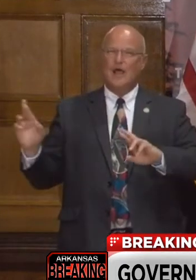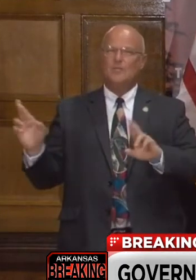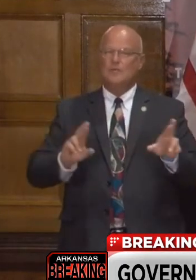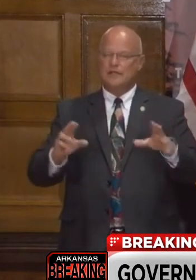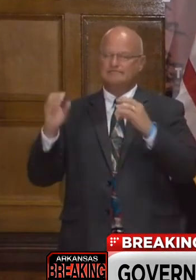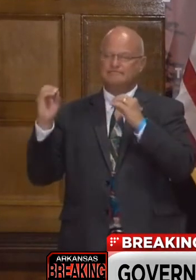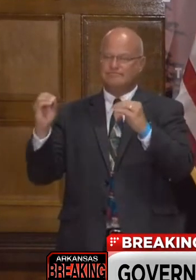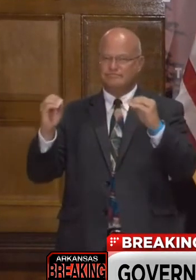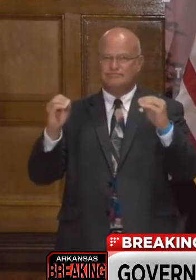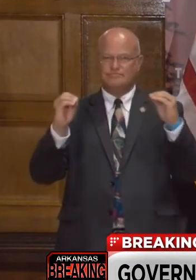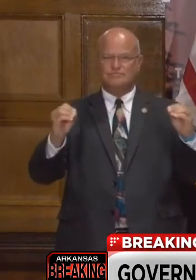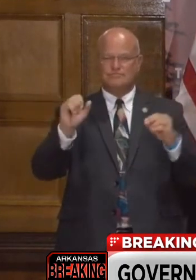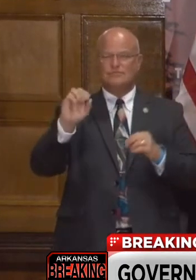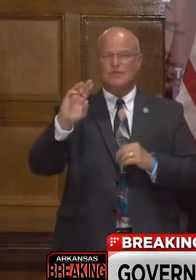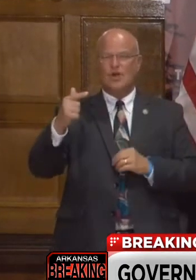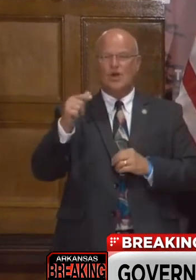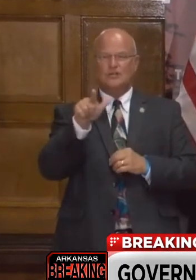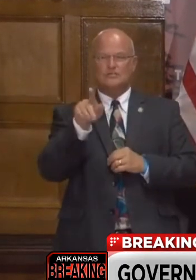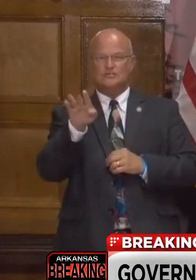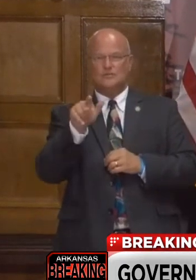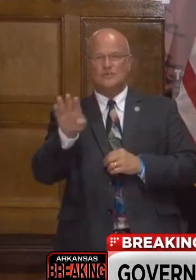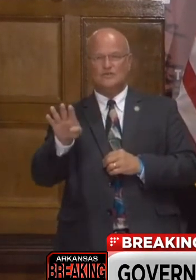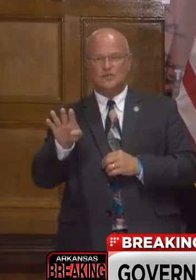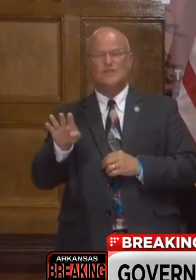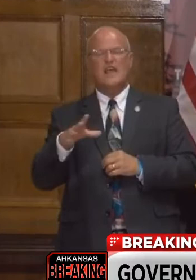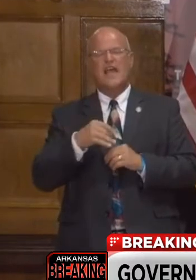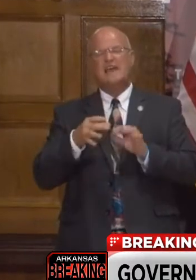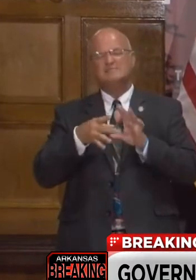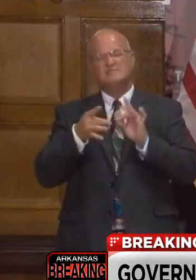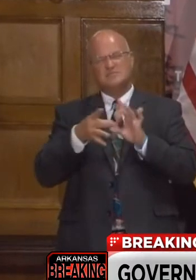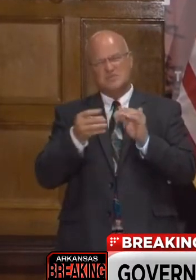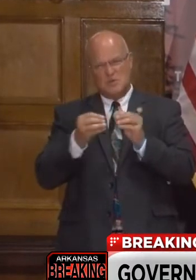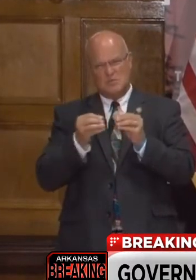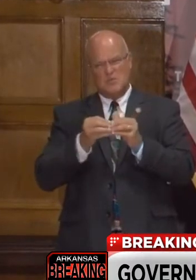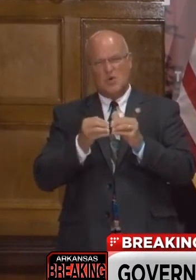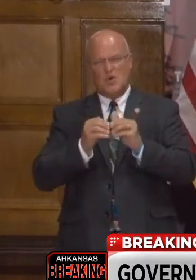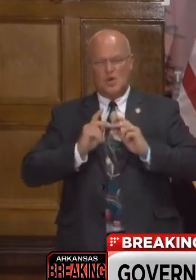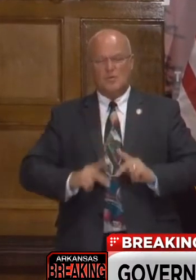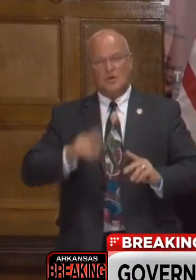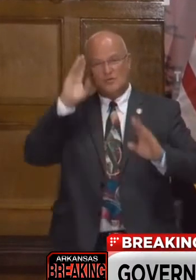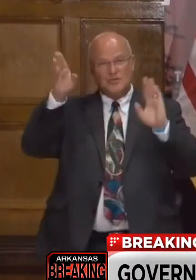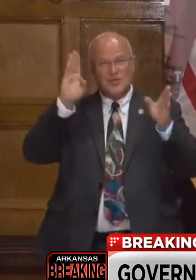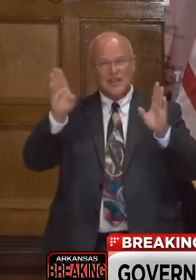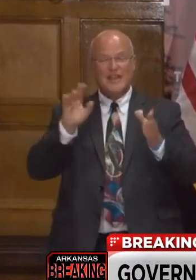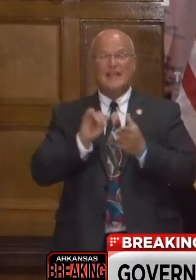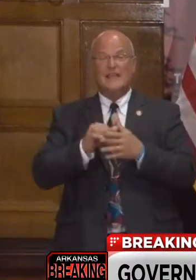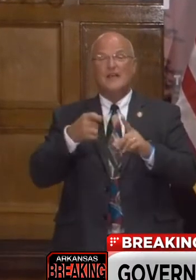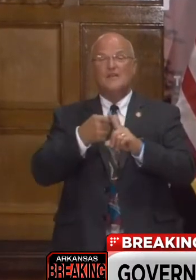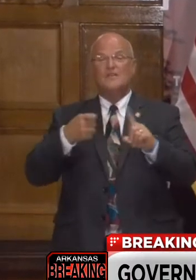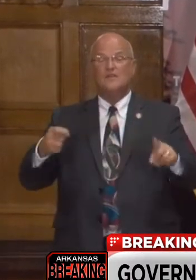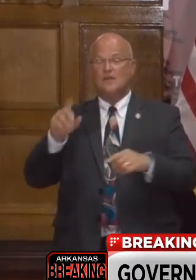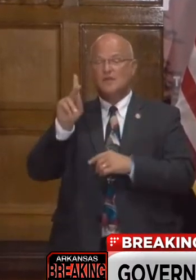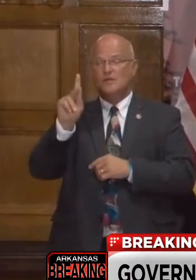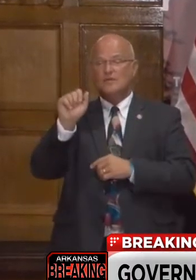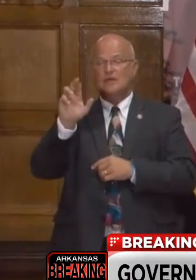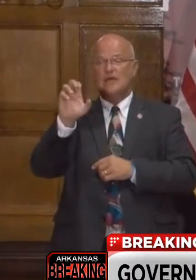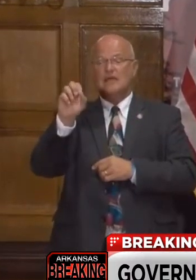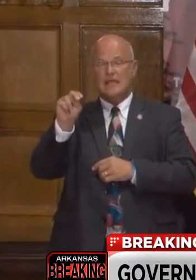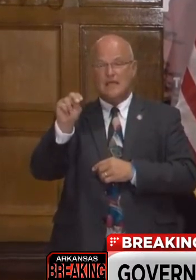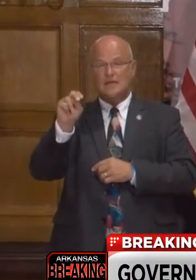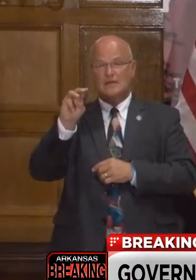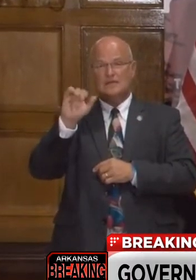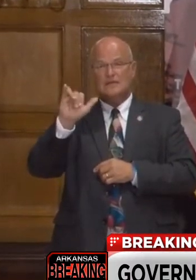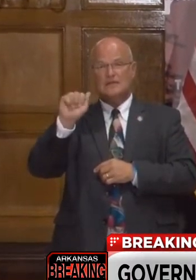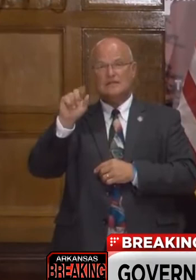teach my students on August 24th. And she goes on and gives a personal greeting to me. That is from Karen Yada